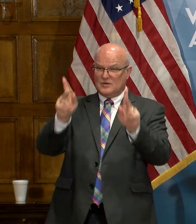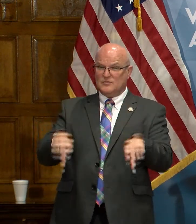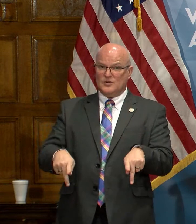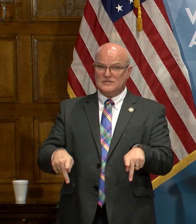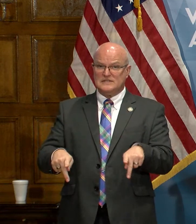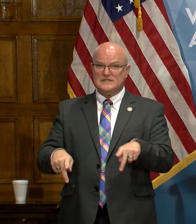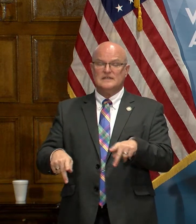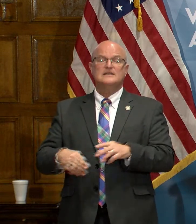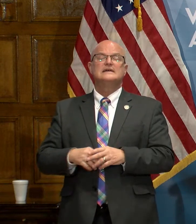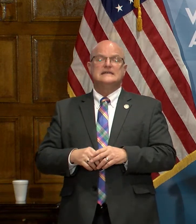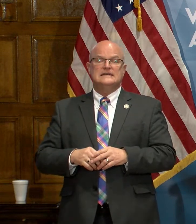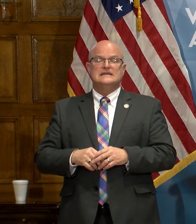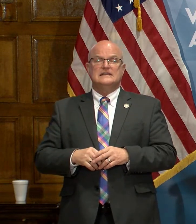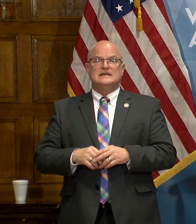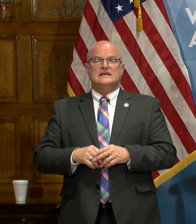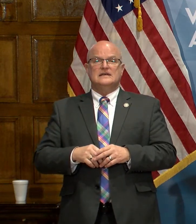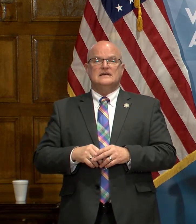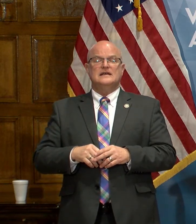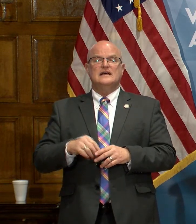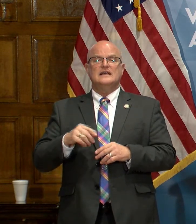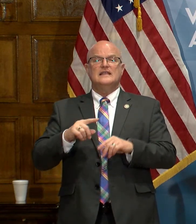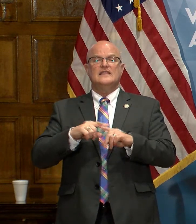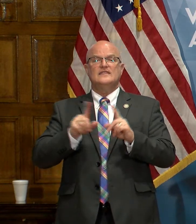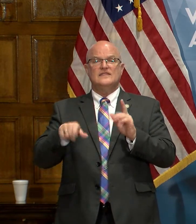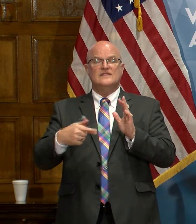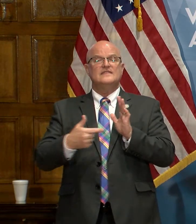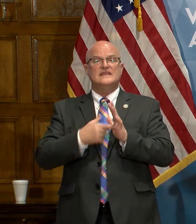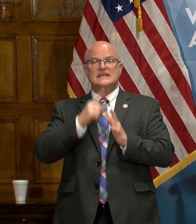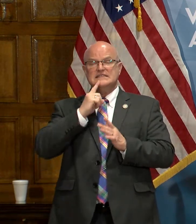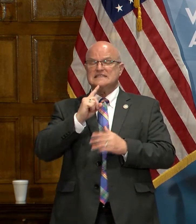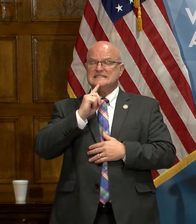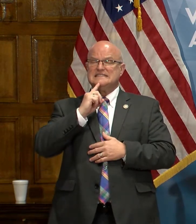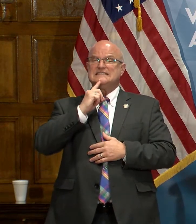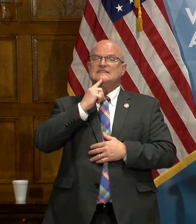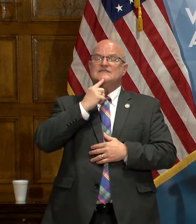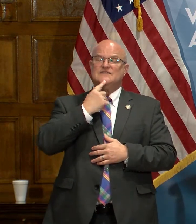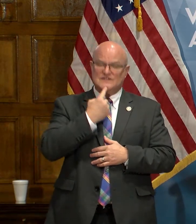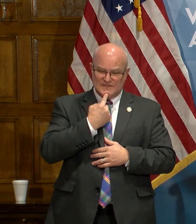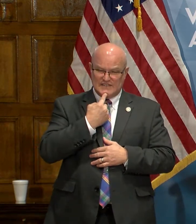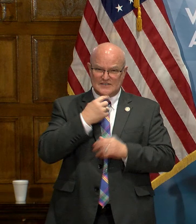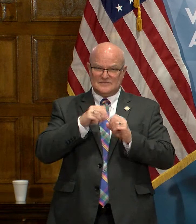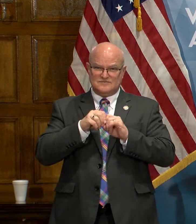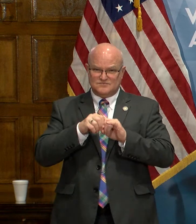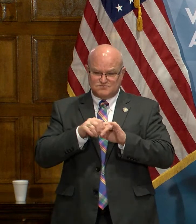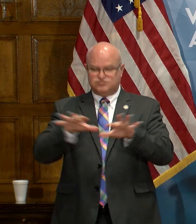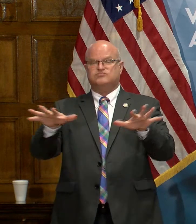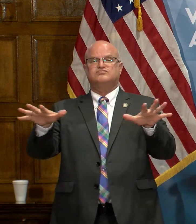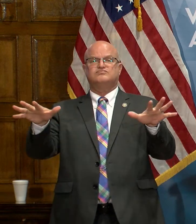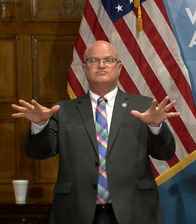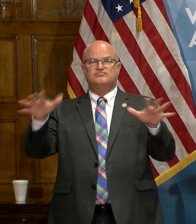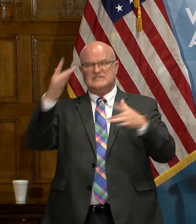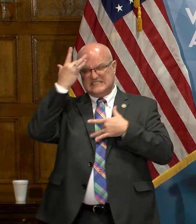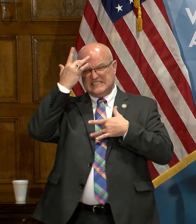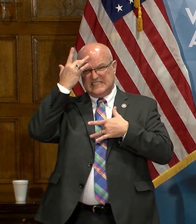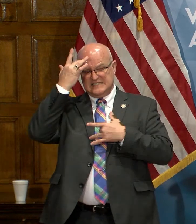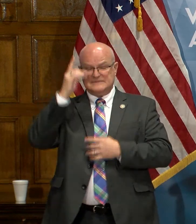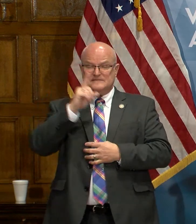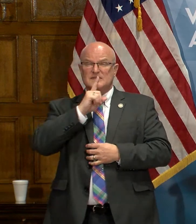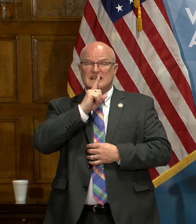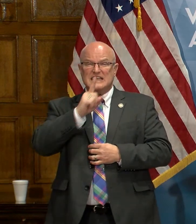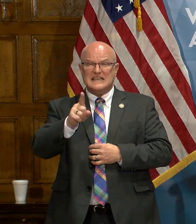individual basis, on a societal basis, this is a severe outbreak of disease. It